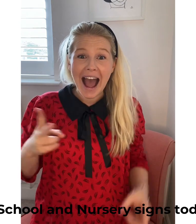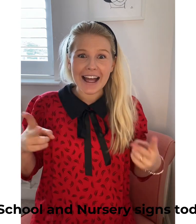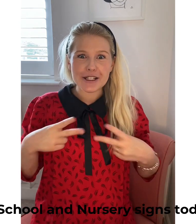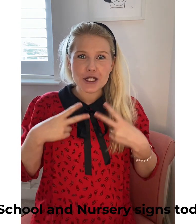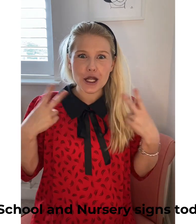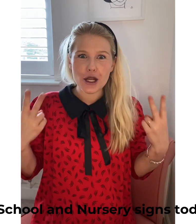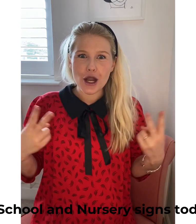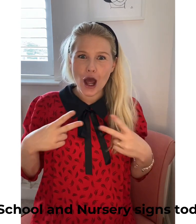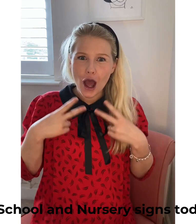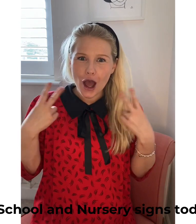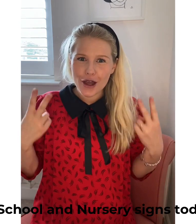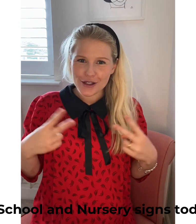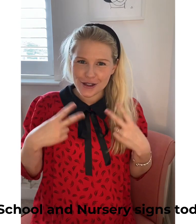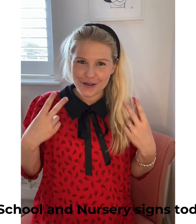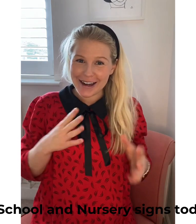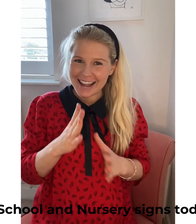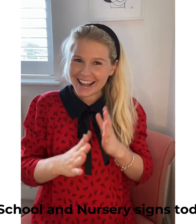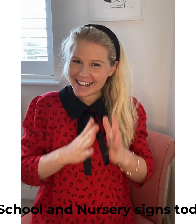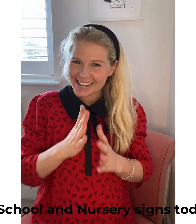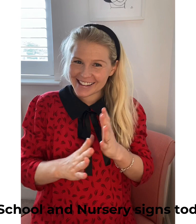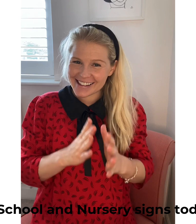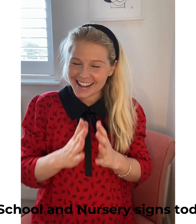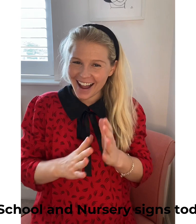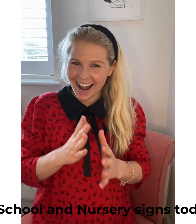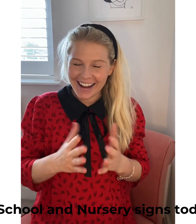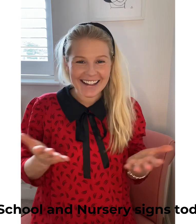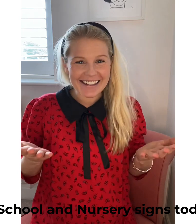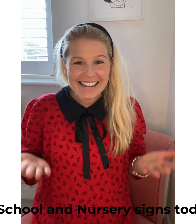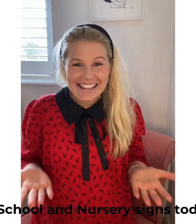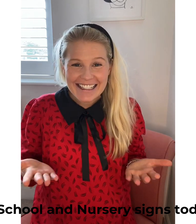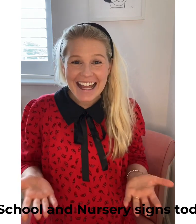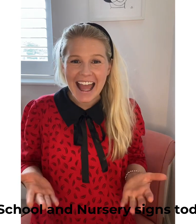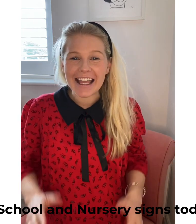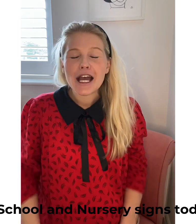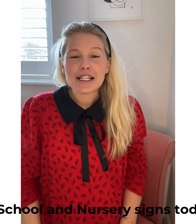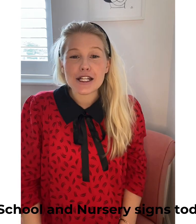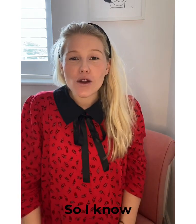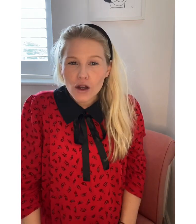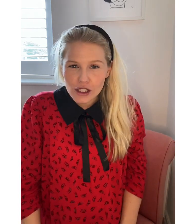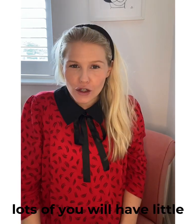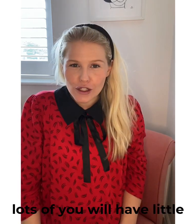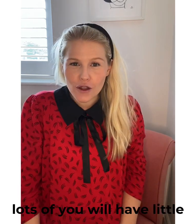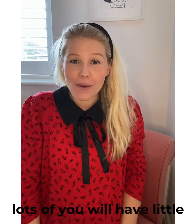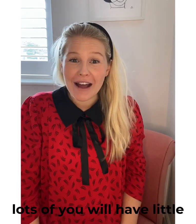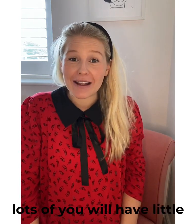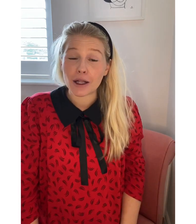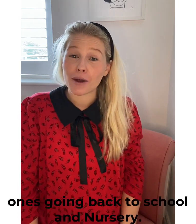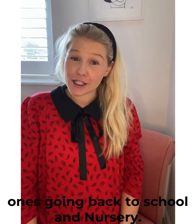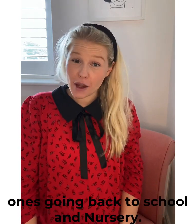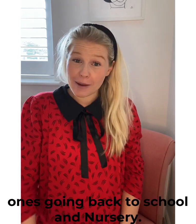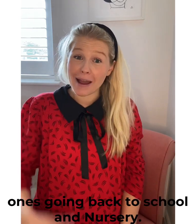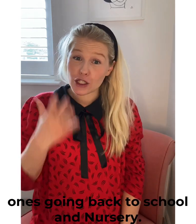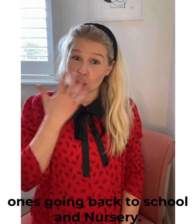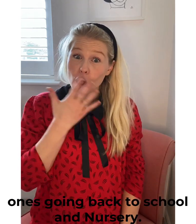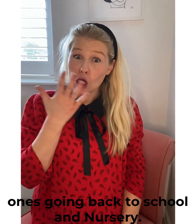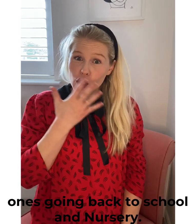and nursery signs today, because I know lots and lots of you will have little ones going back to